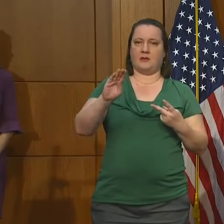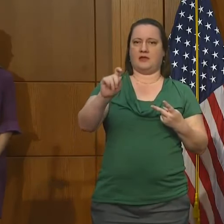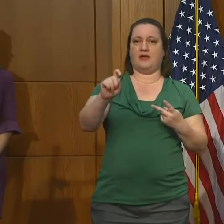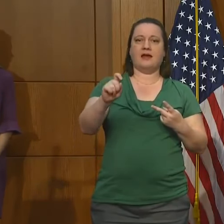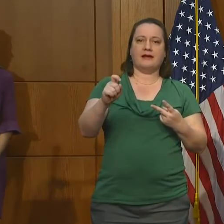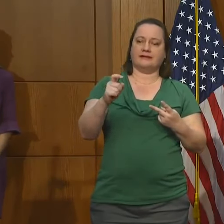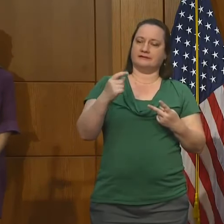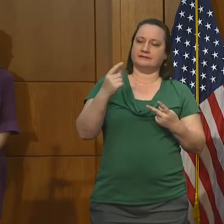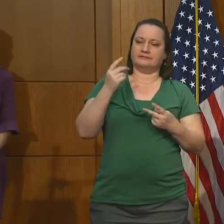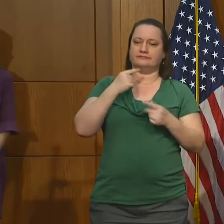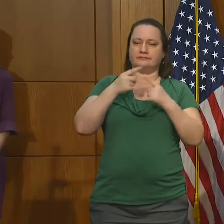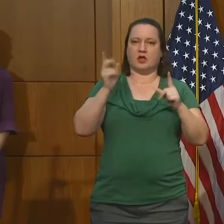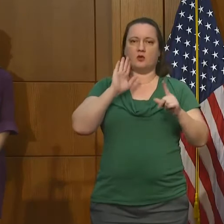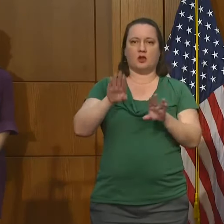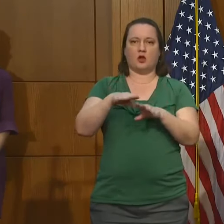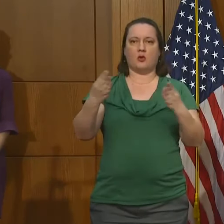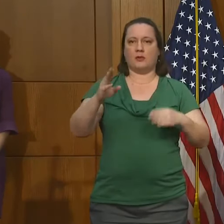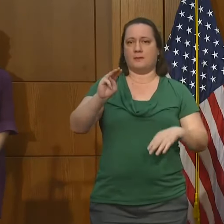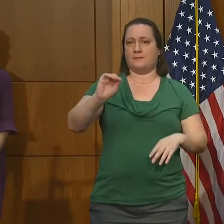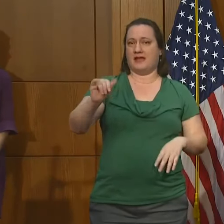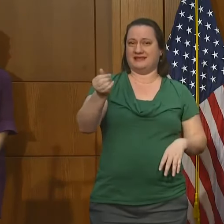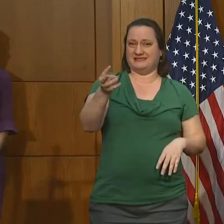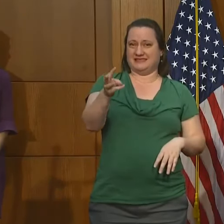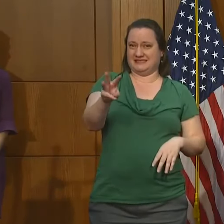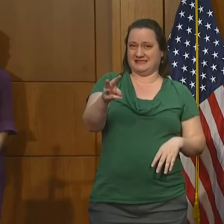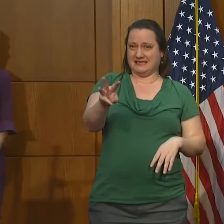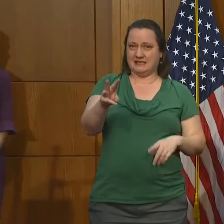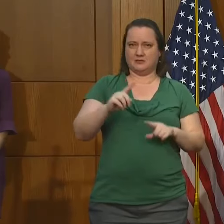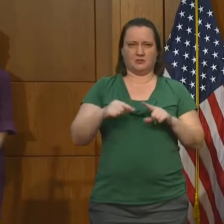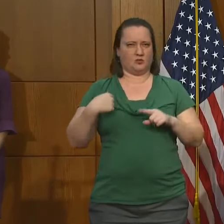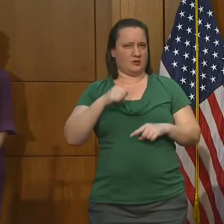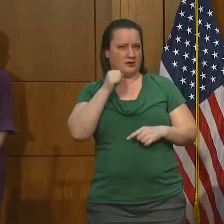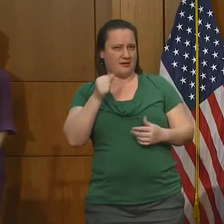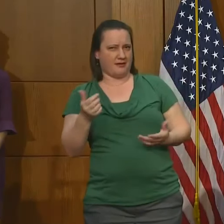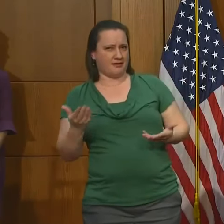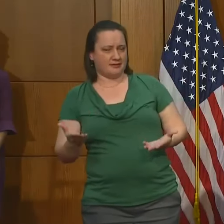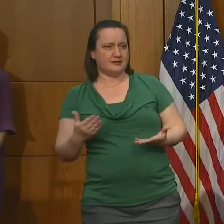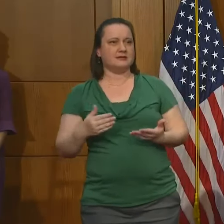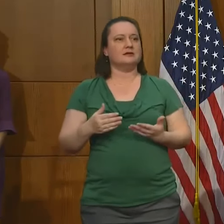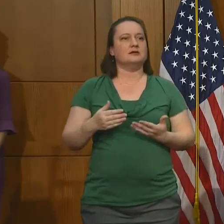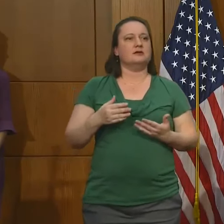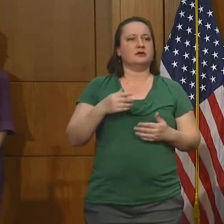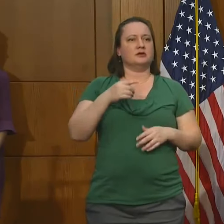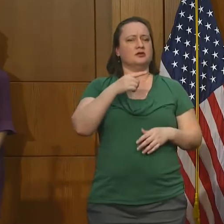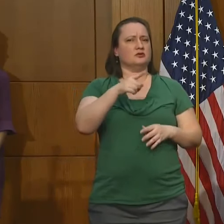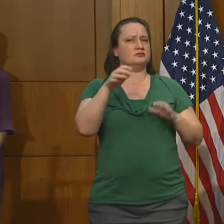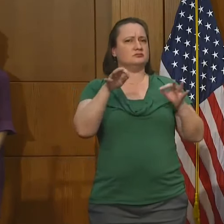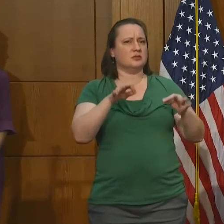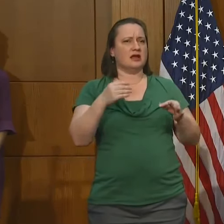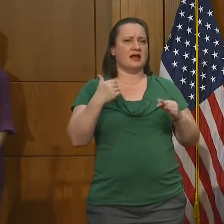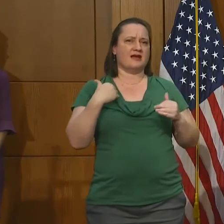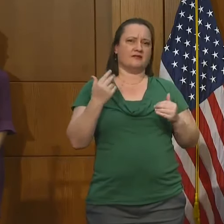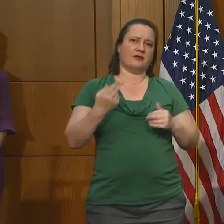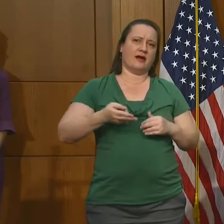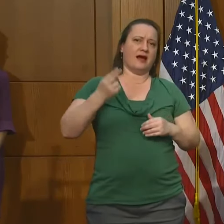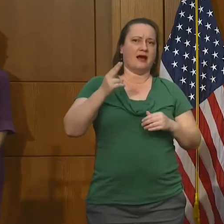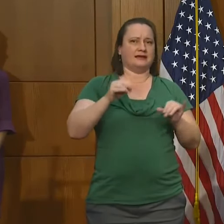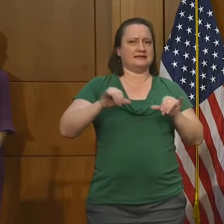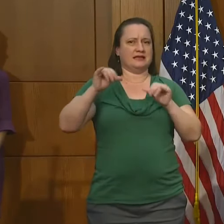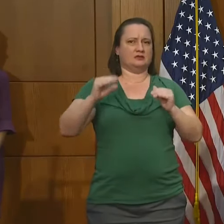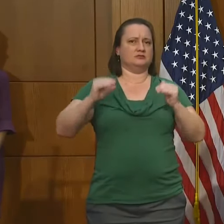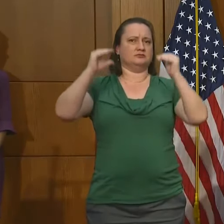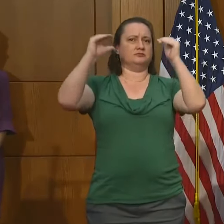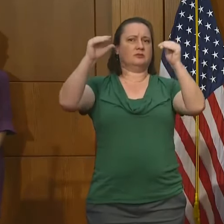to get to that. And secondly, you mentioned there's a high bar for easing those restrictions. If you could elaborate on what kind